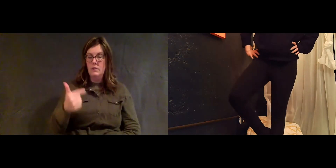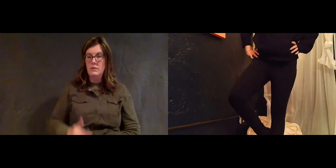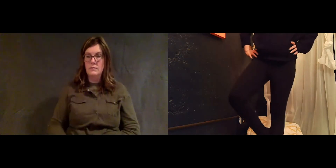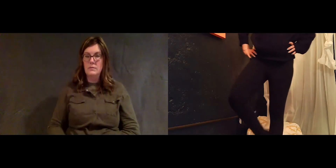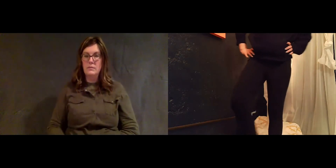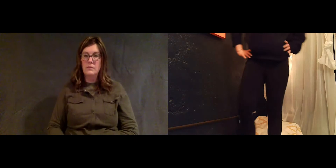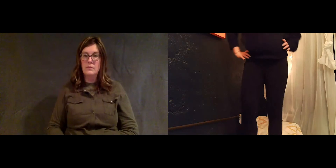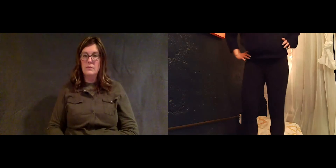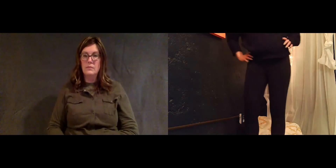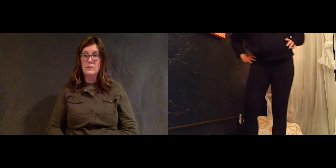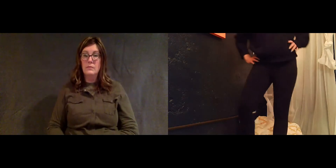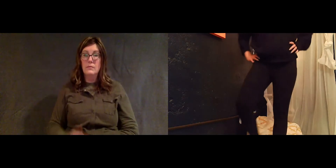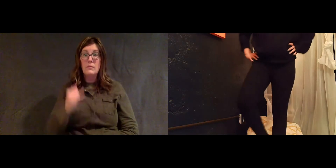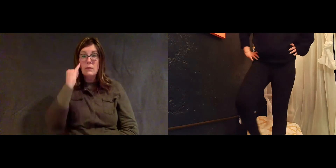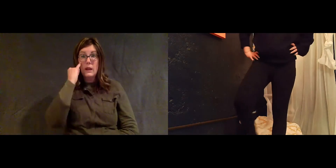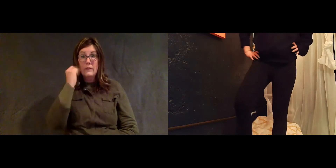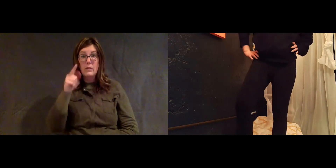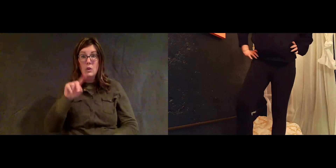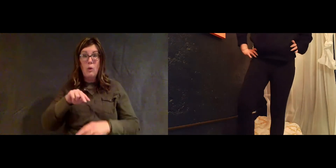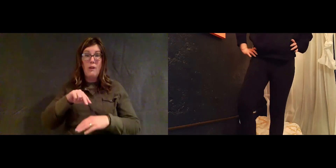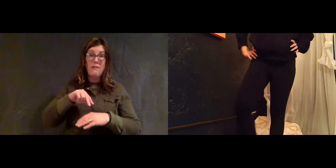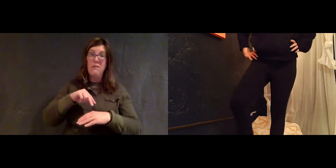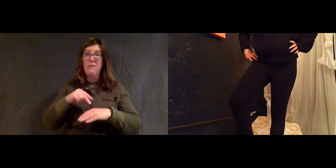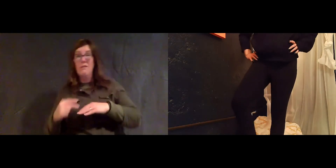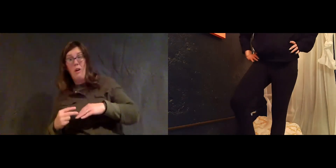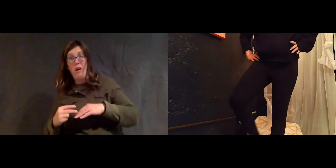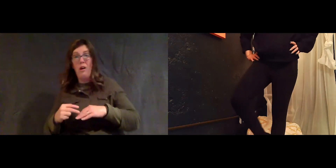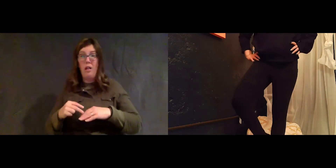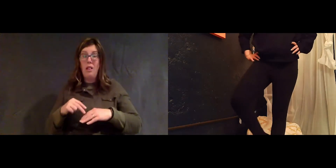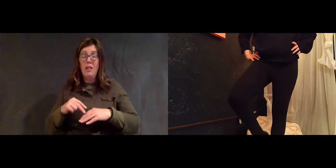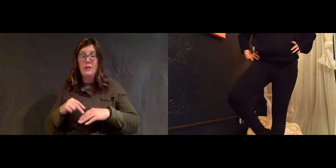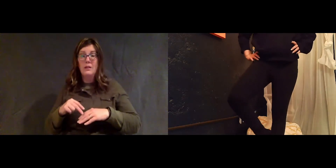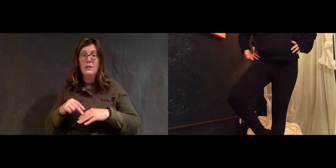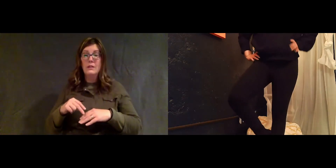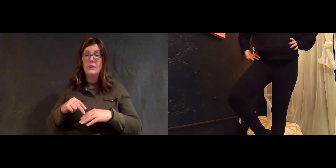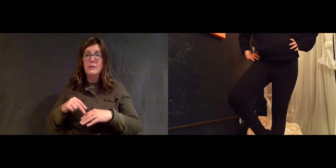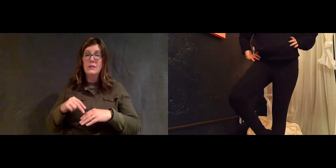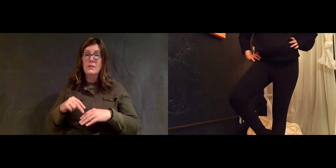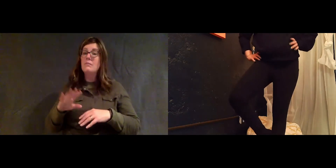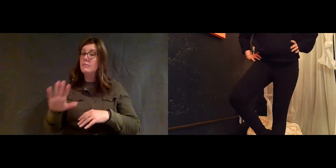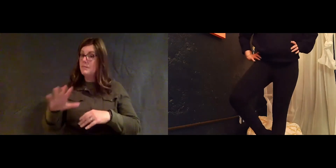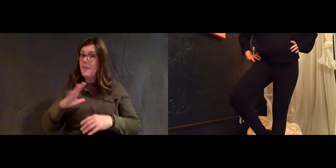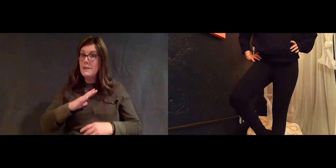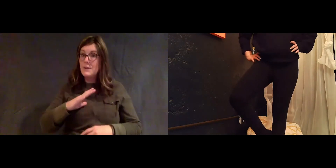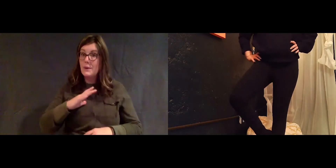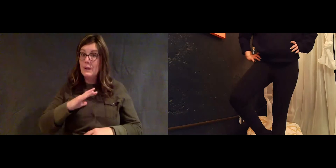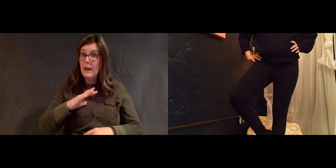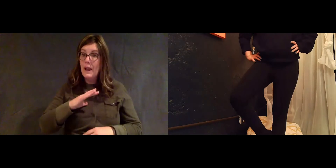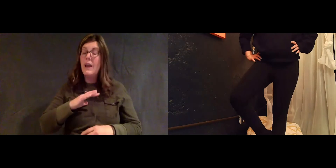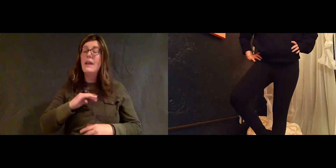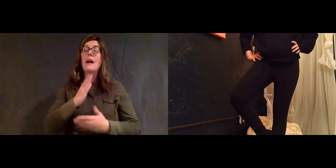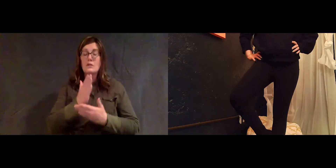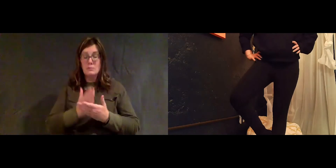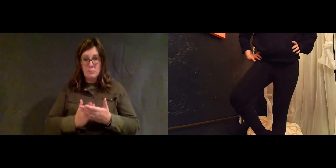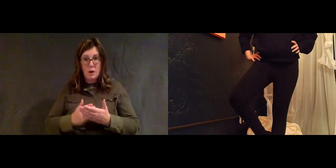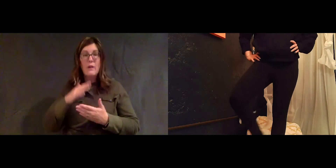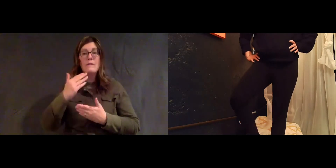taken a couple falls out of tree pose, if your tree's kind of blowing in the wind, that's okay. That's all part of the